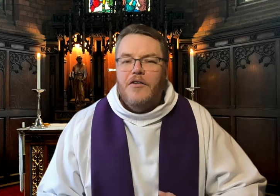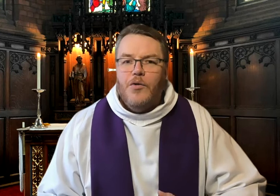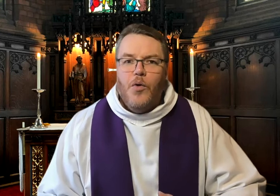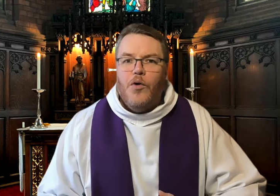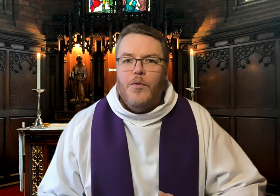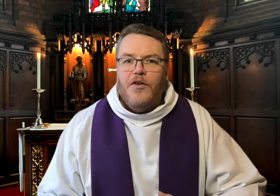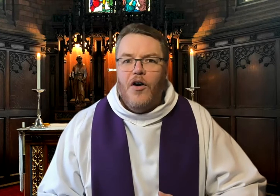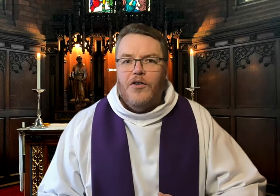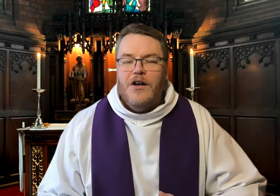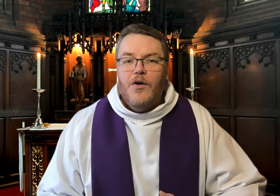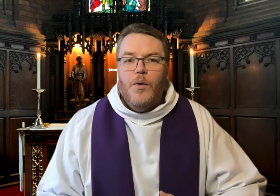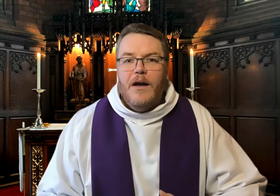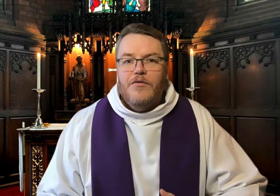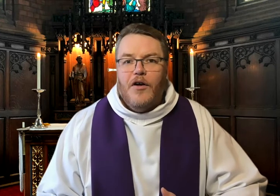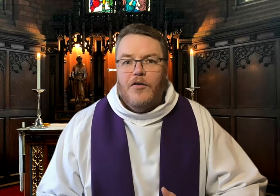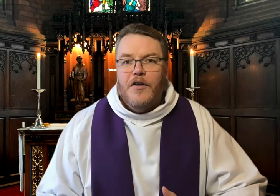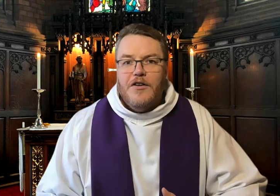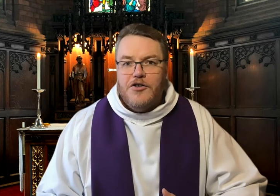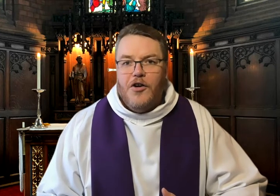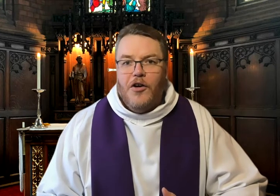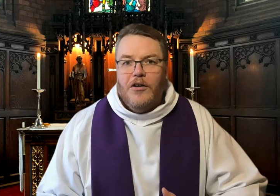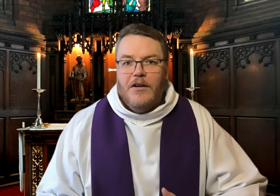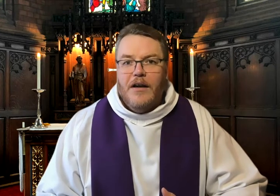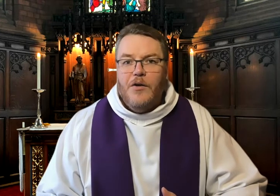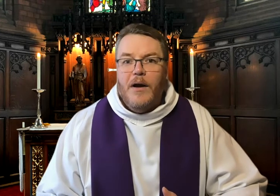a walk with God will involve struggle. It will